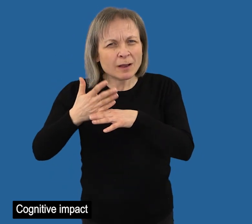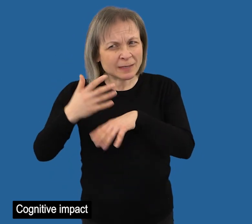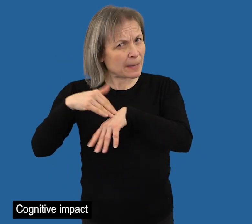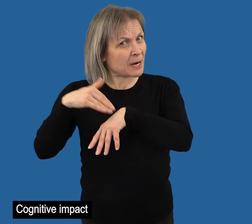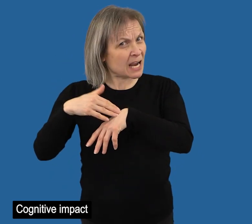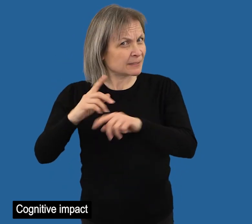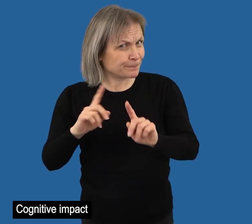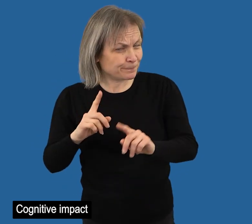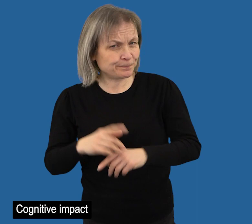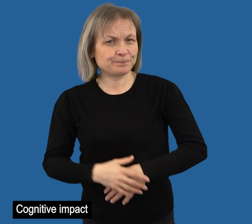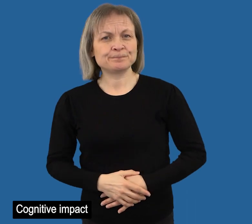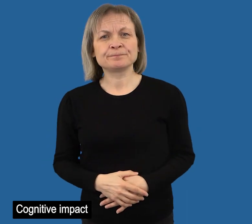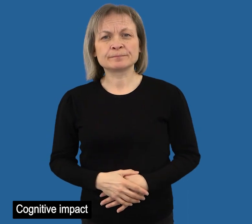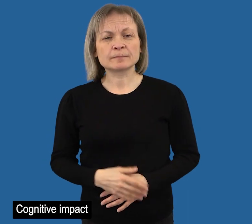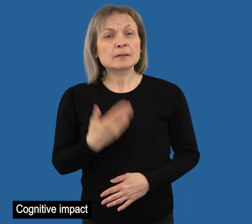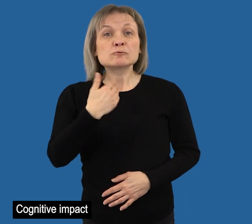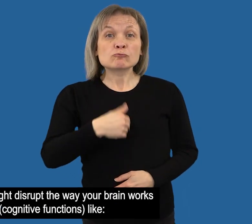Cognitive impact.